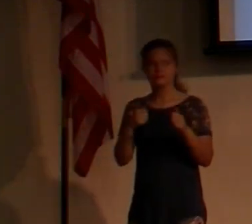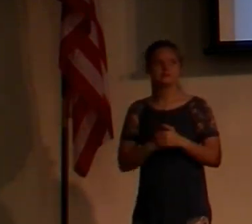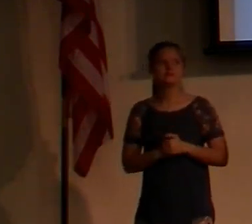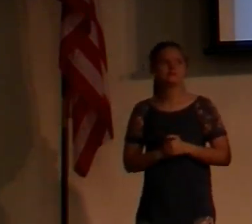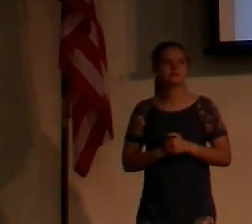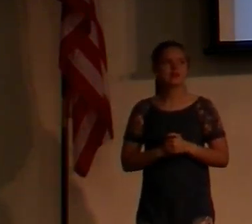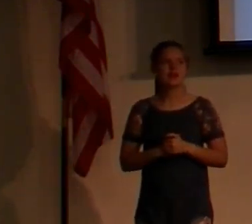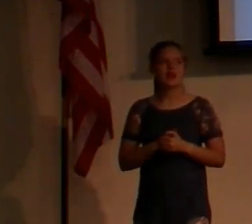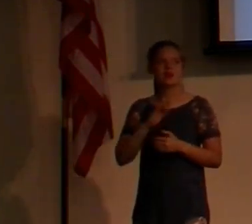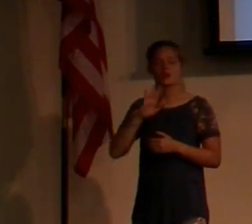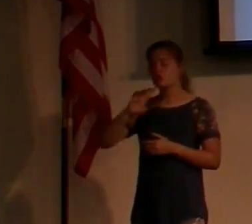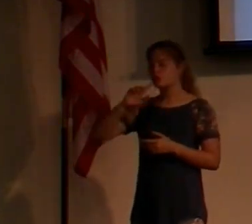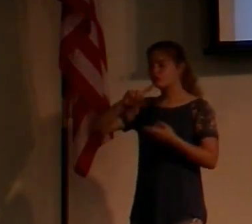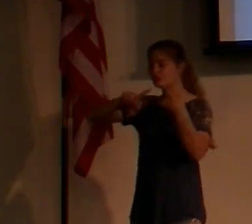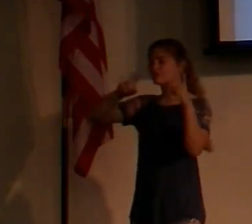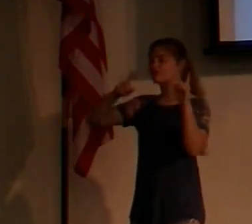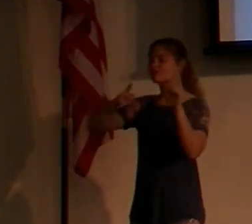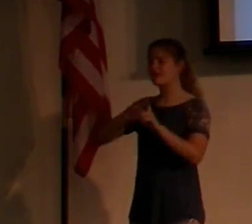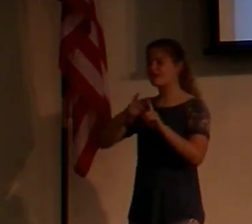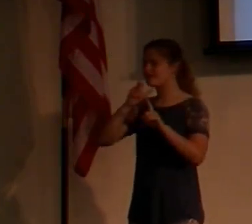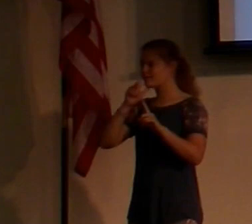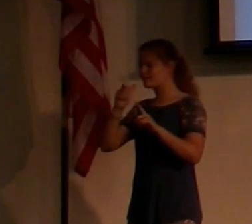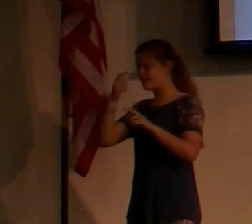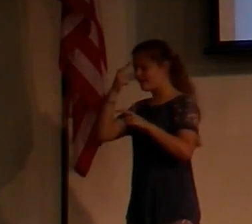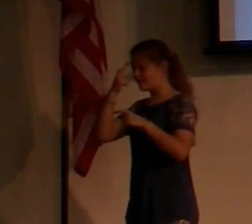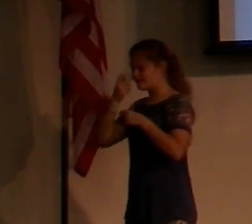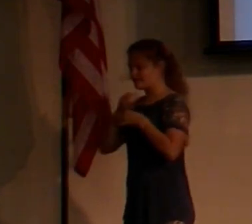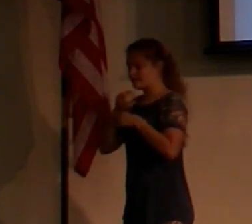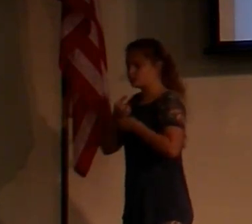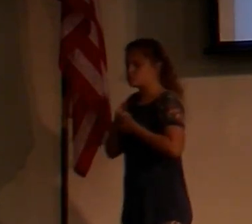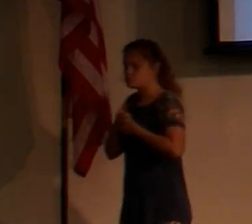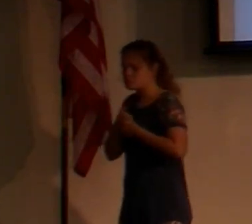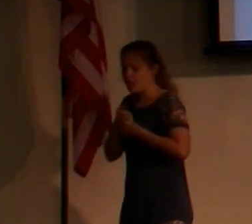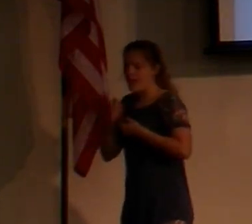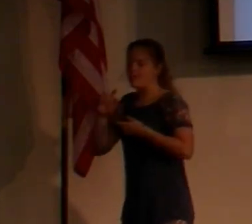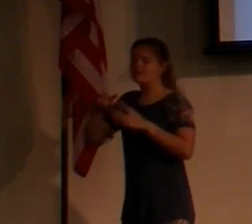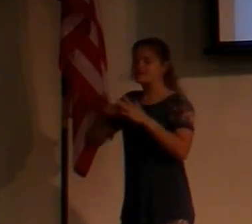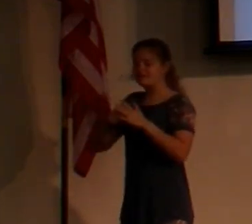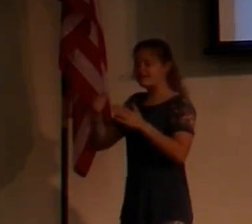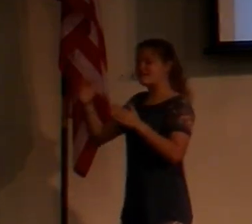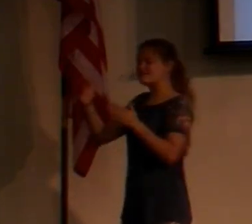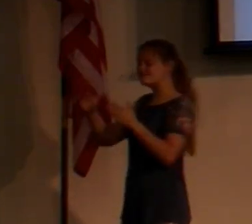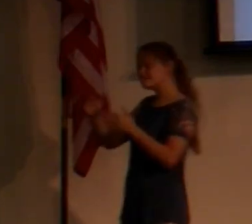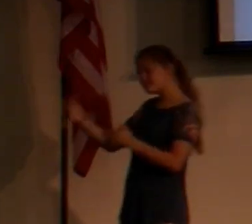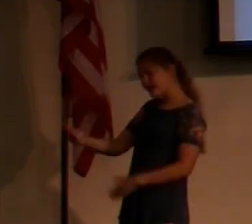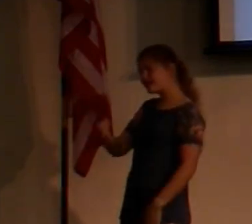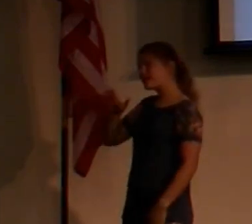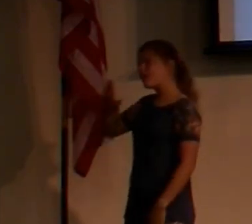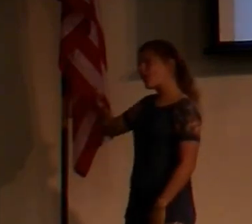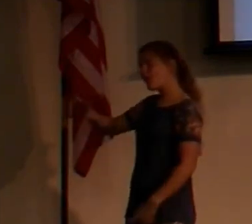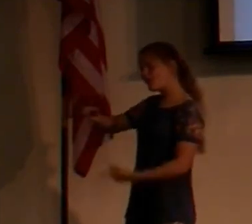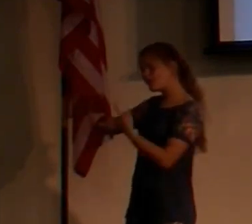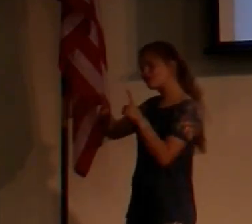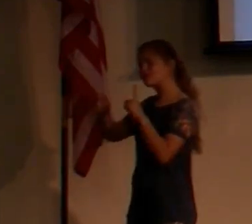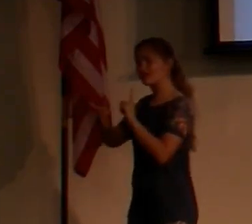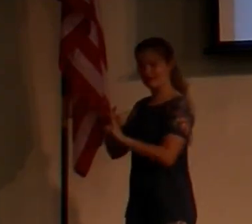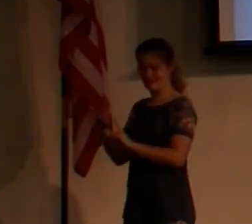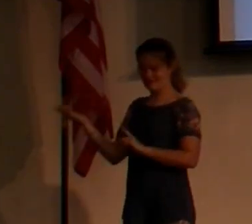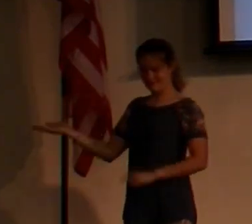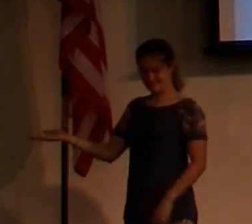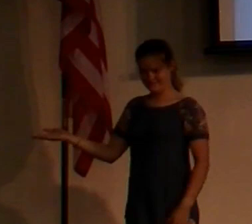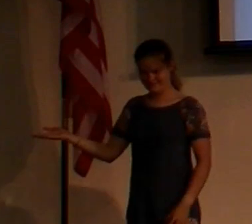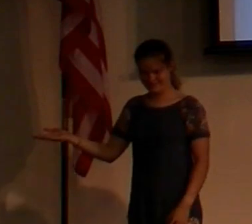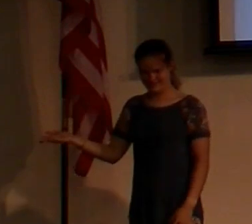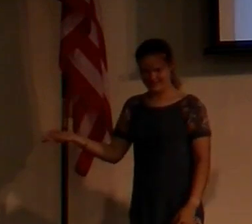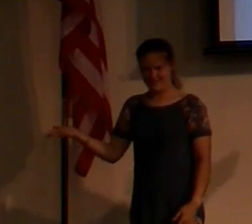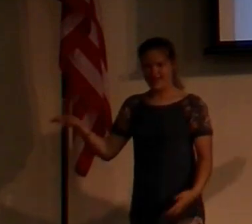to herself. She started inviting Trinity. This is Trinity here. And no, this is Trinity. There's Jaden. And so